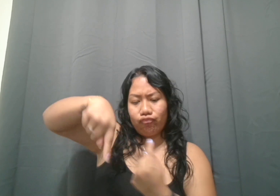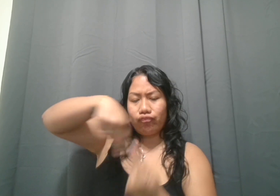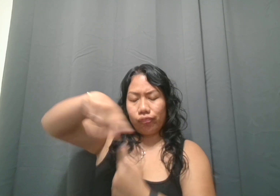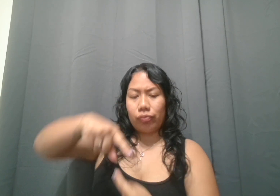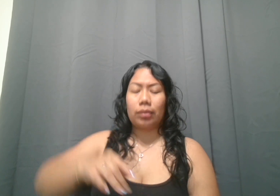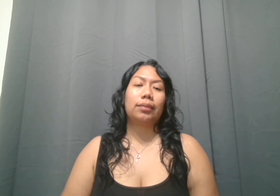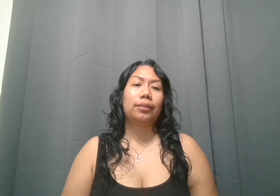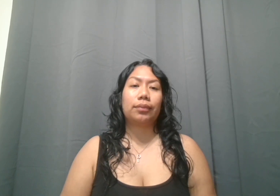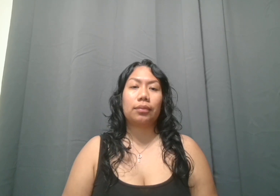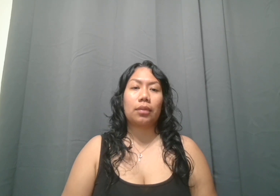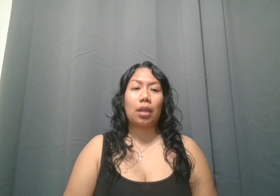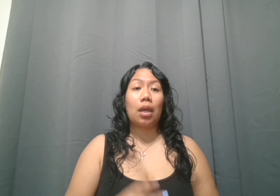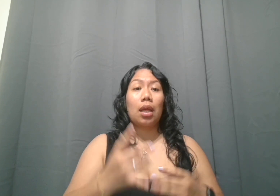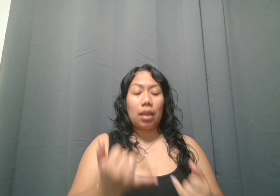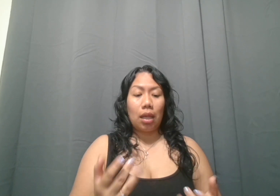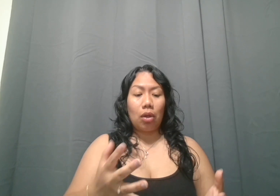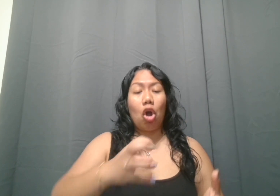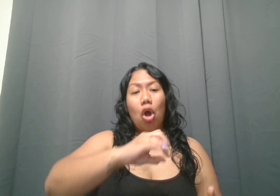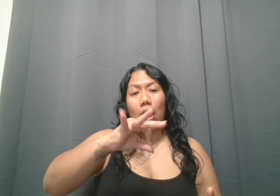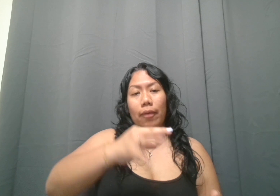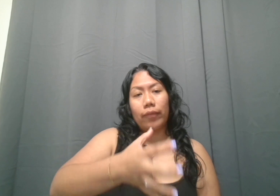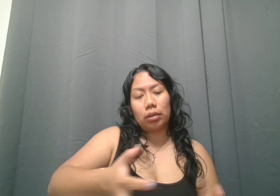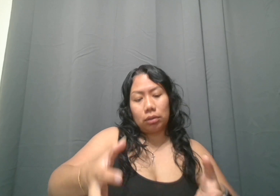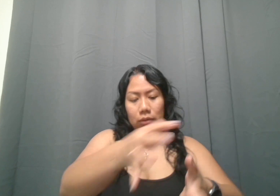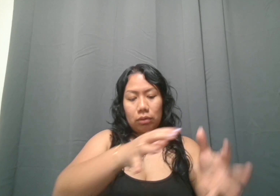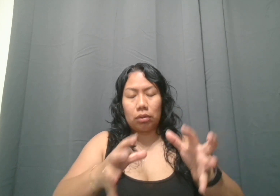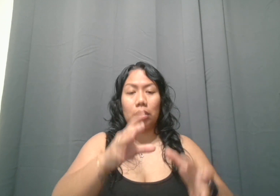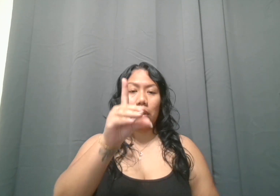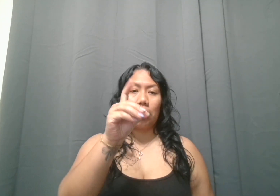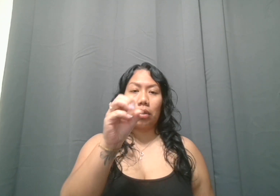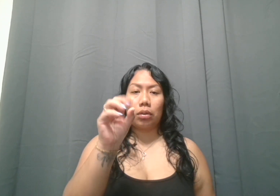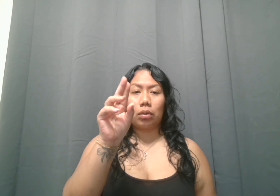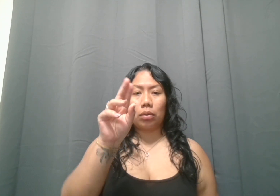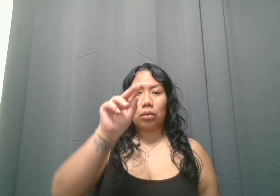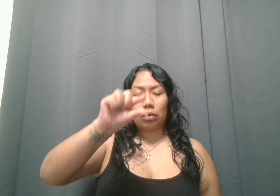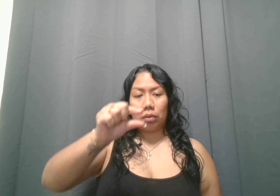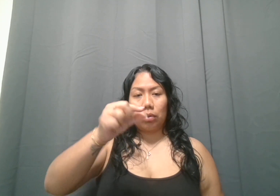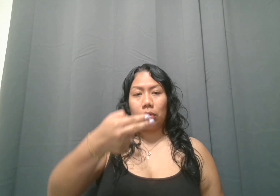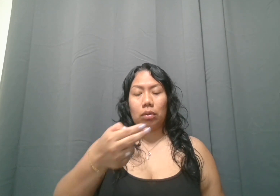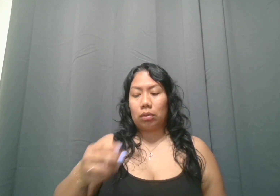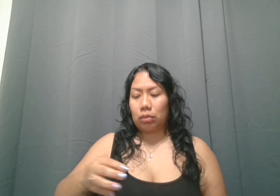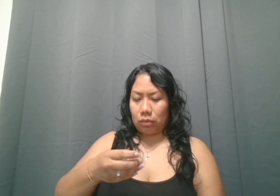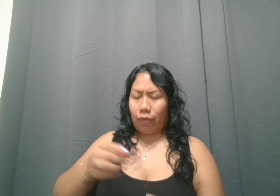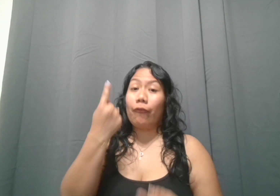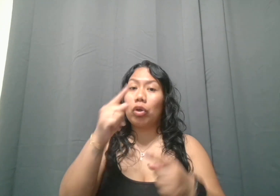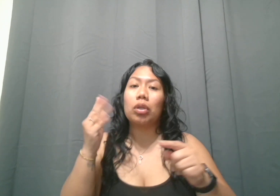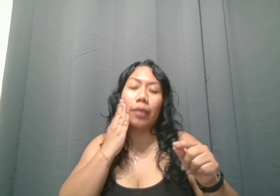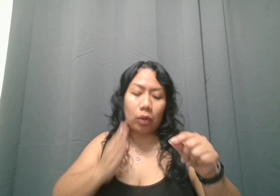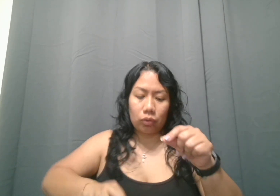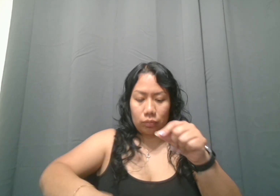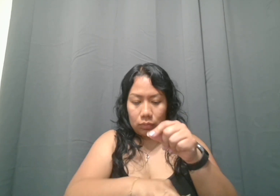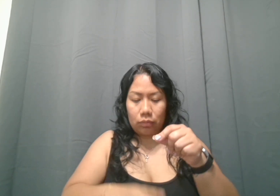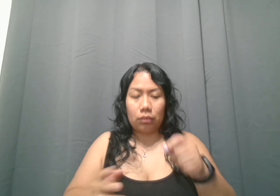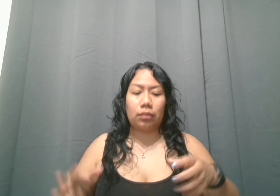Then turn your dough out onto a floured surface and knead in enough of the